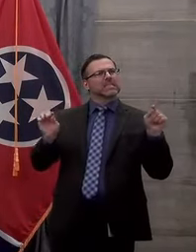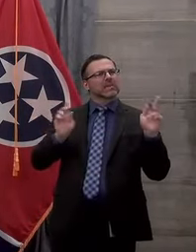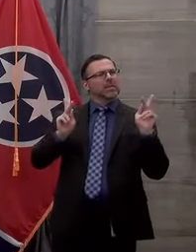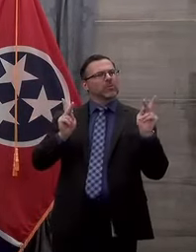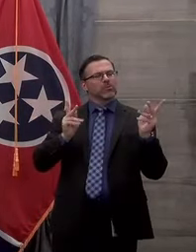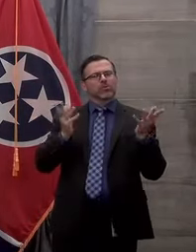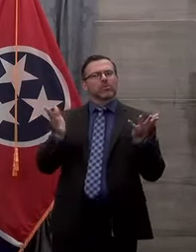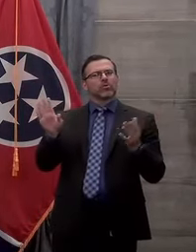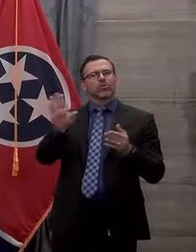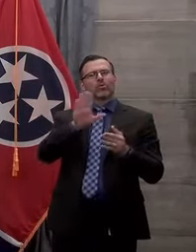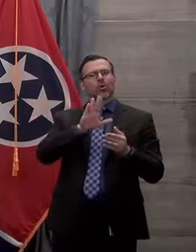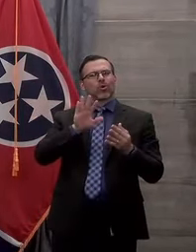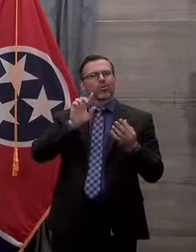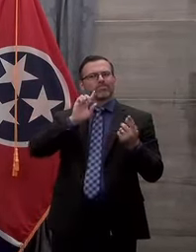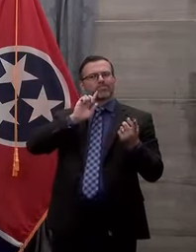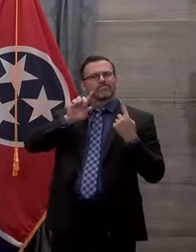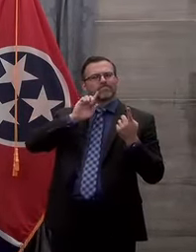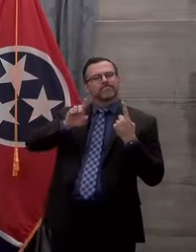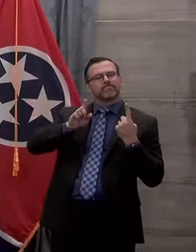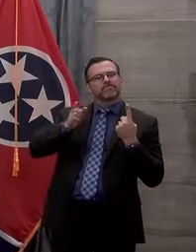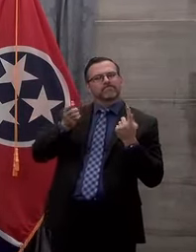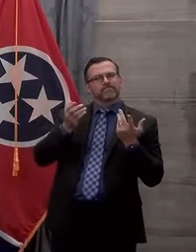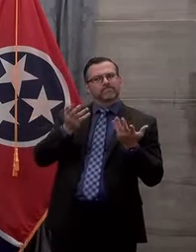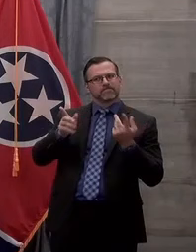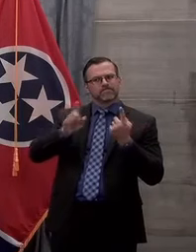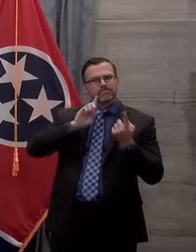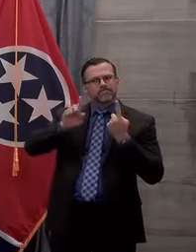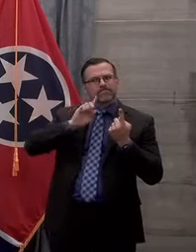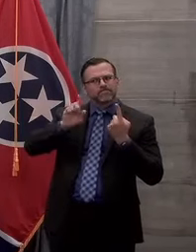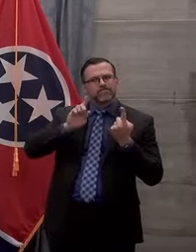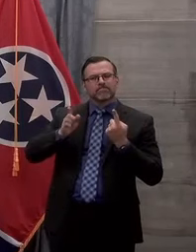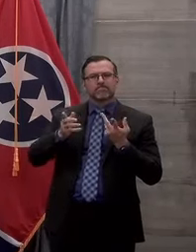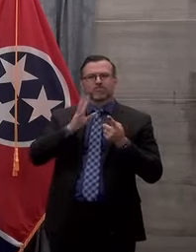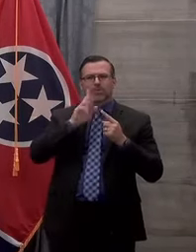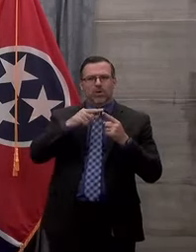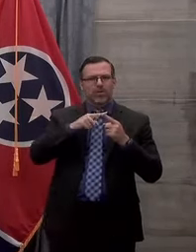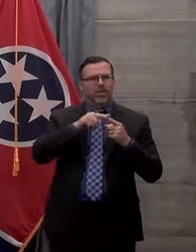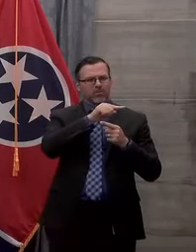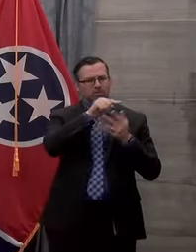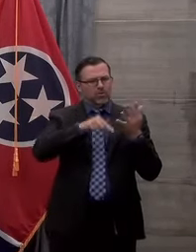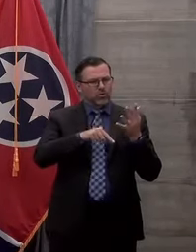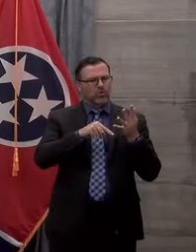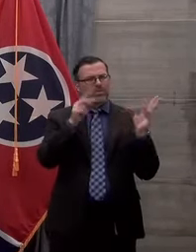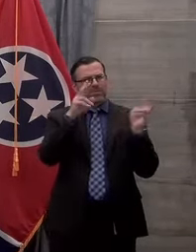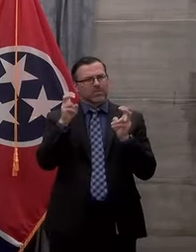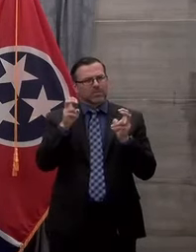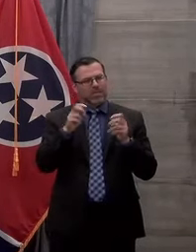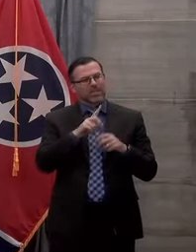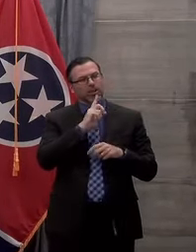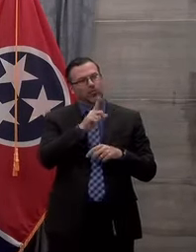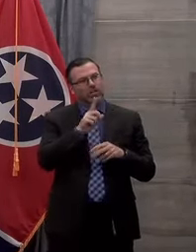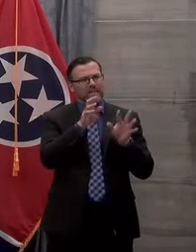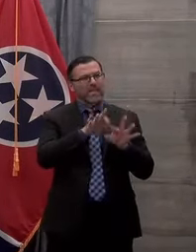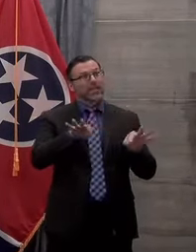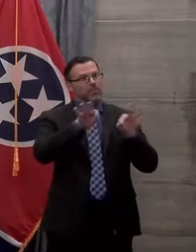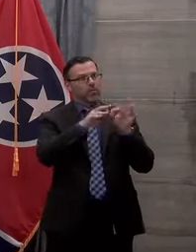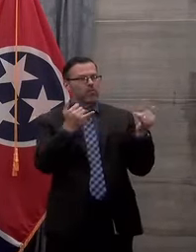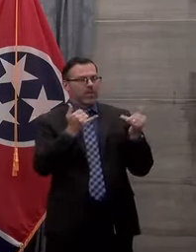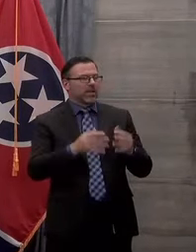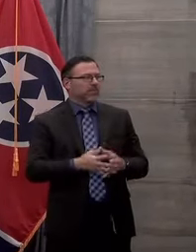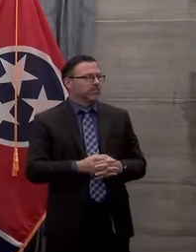understand the importance and to have conversation around those subjects that are particularly important right now.